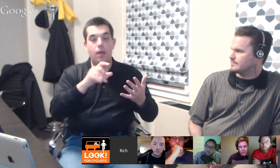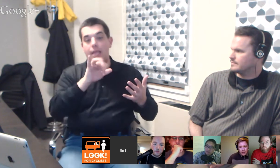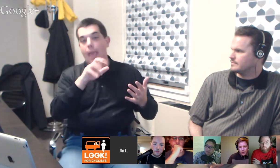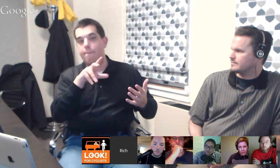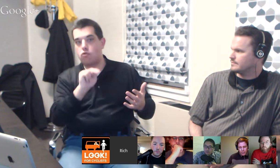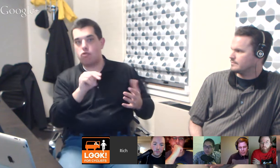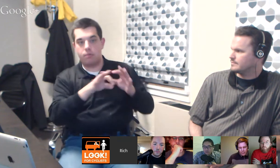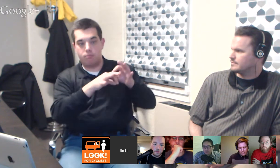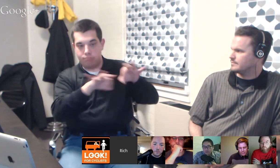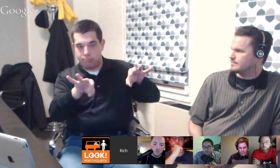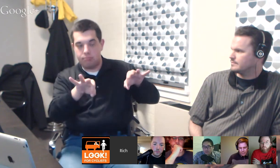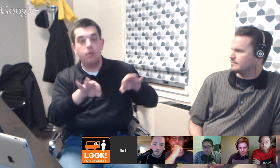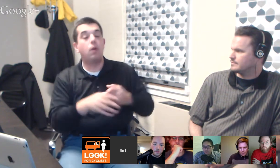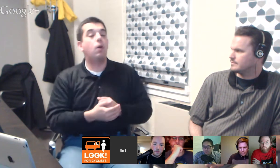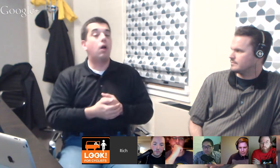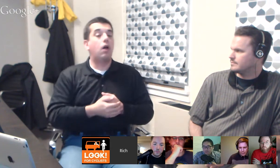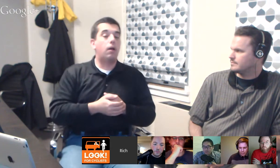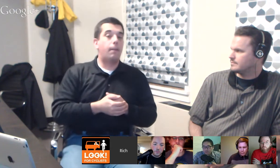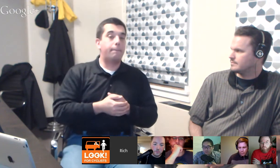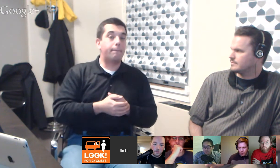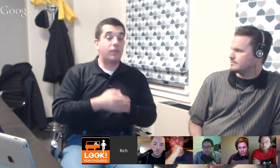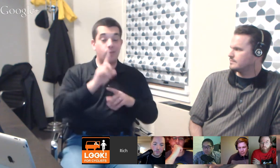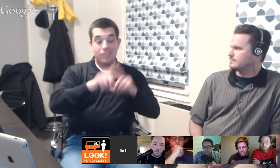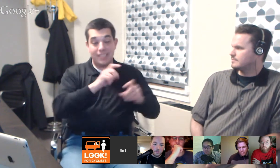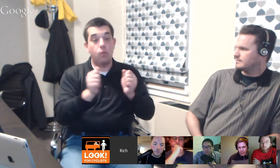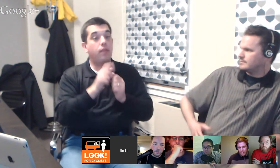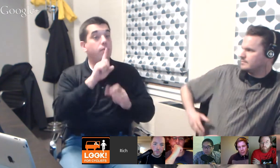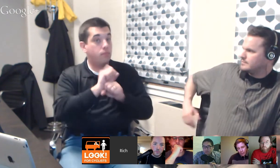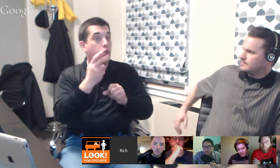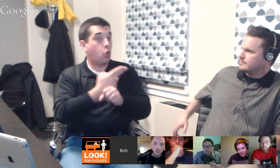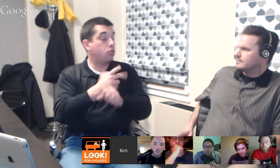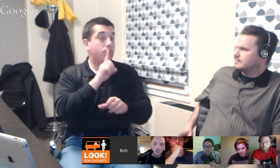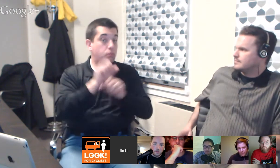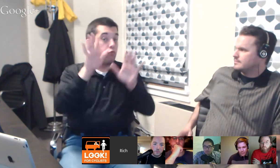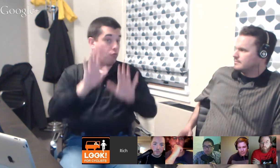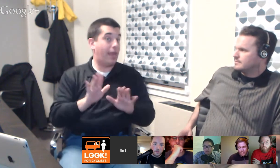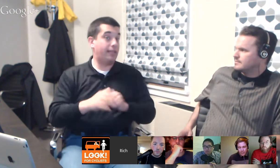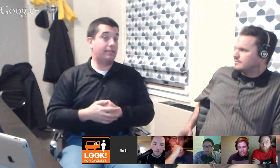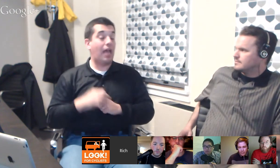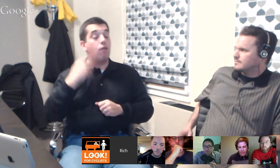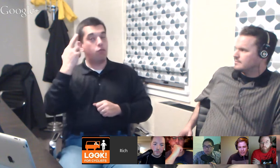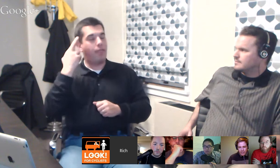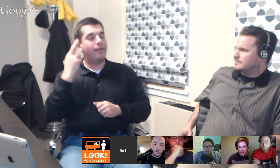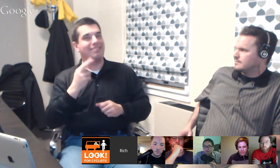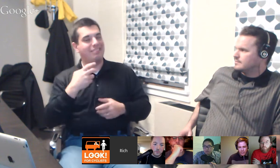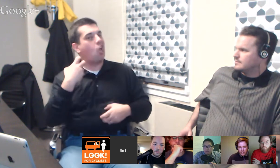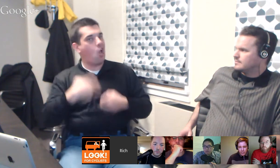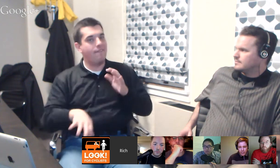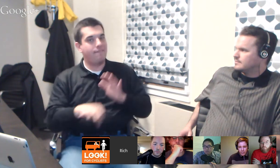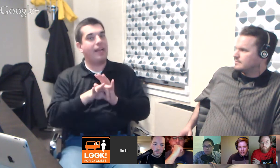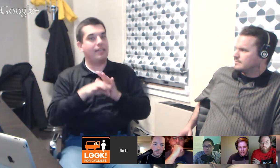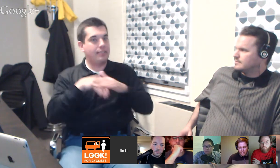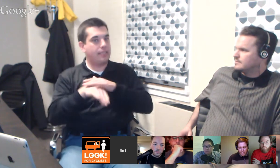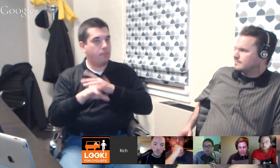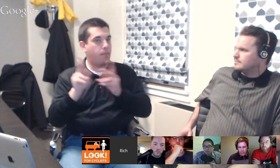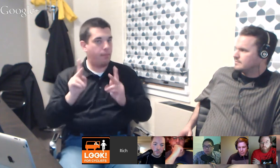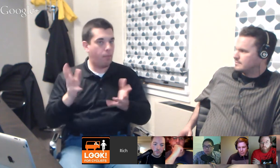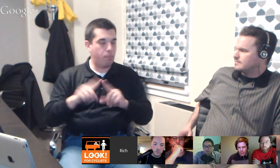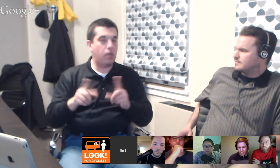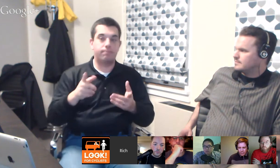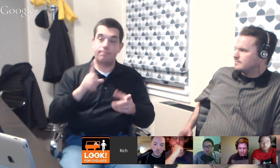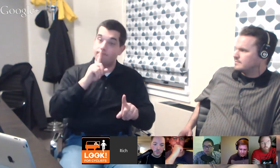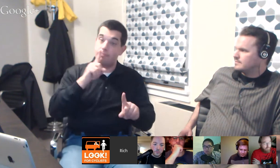is. So, you know, testing with real users is great. I realize it's hard to find access to folks, but that's